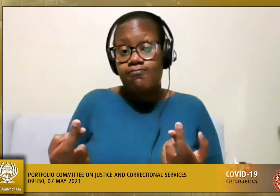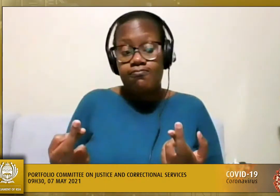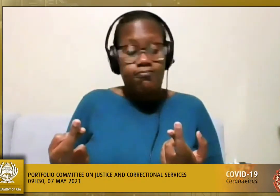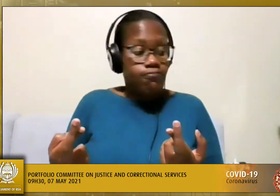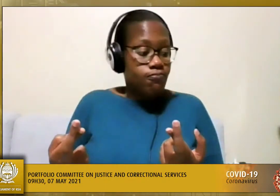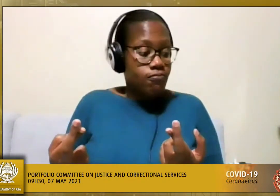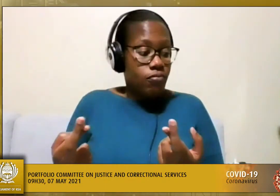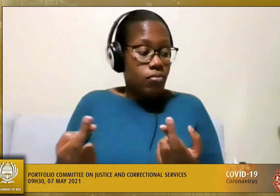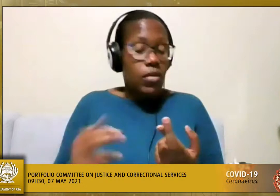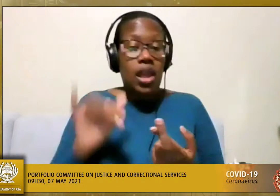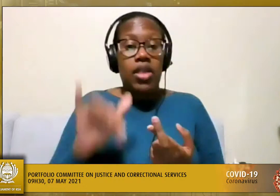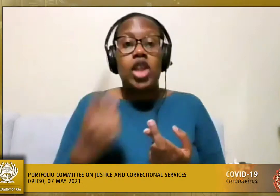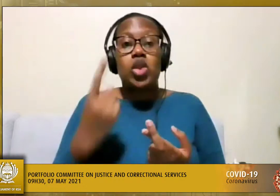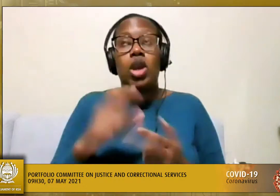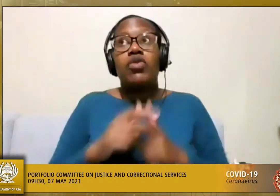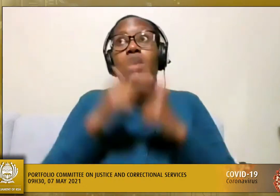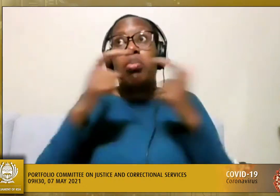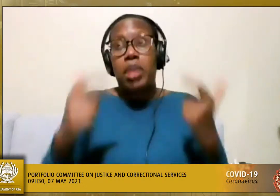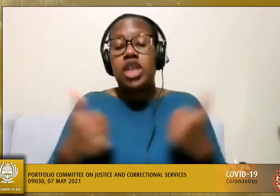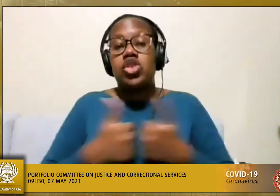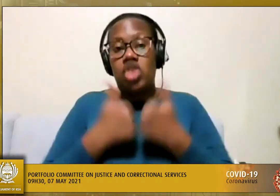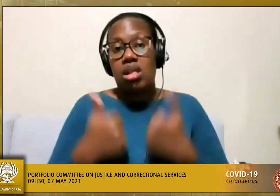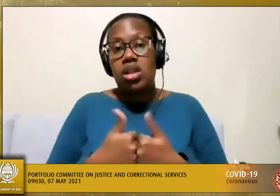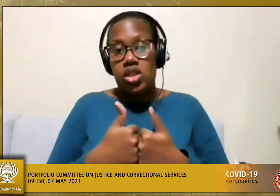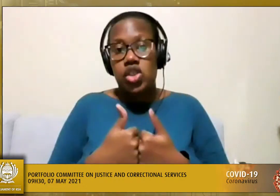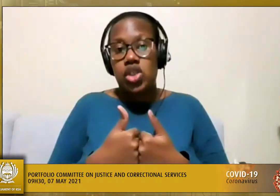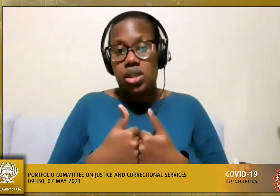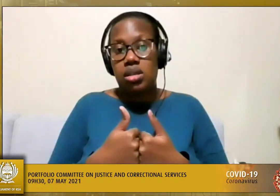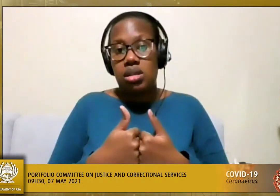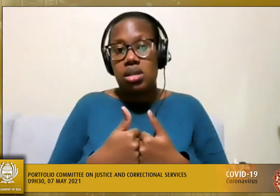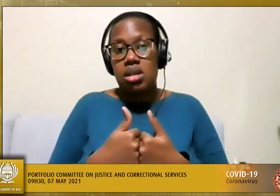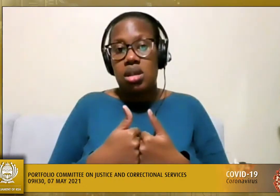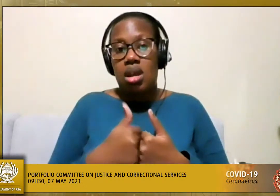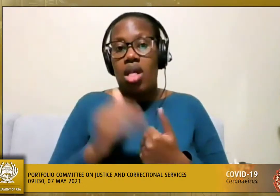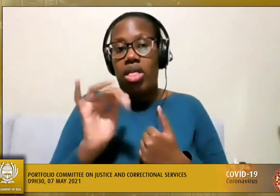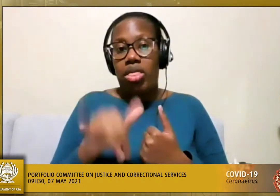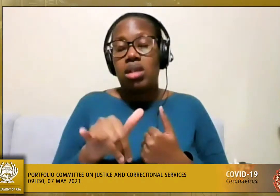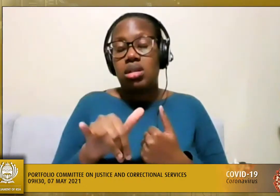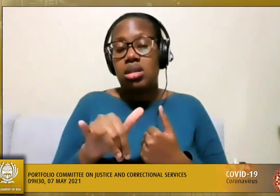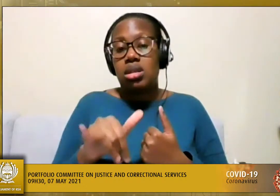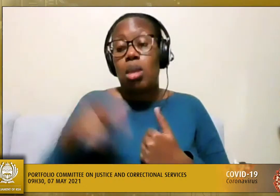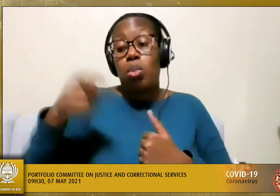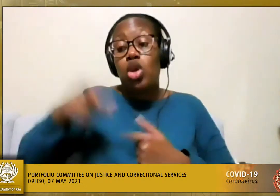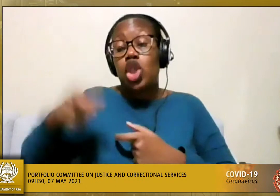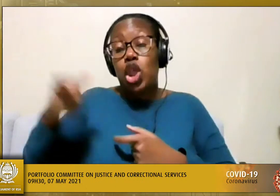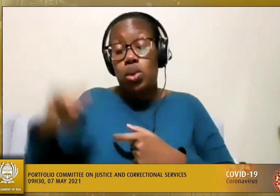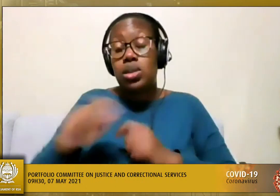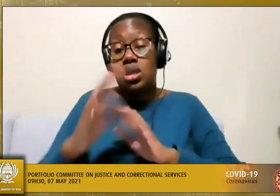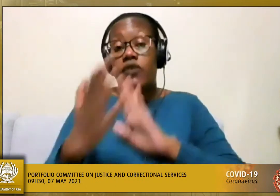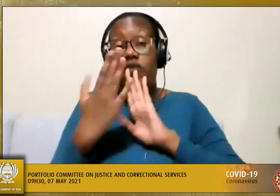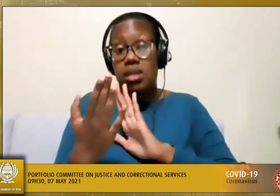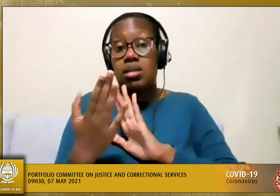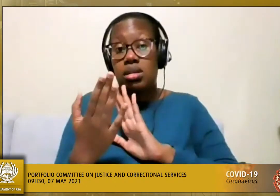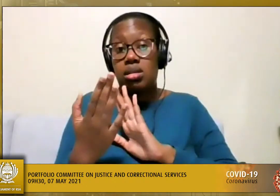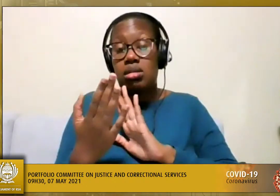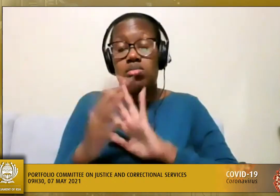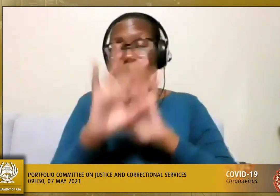that is one of the biggest challenges that that you are you that prosecutors are faced with a